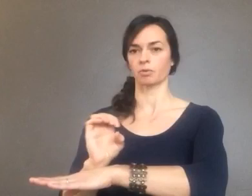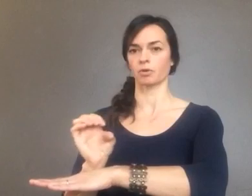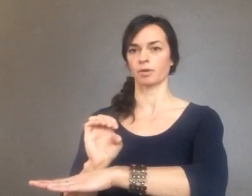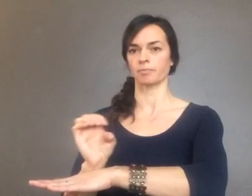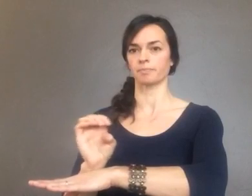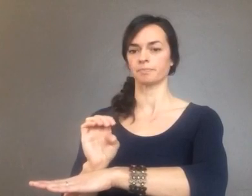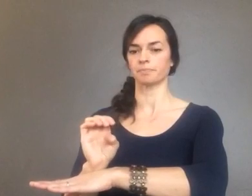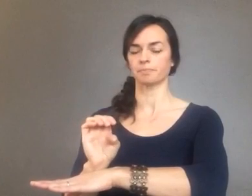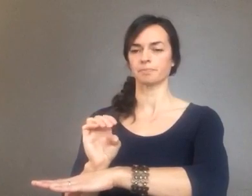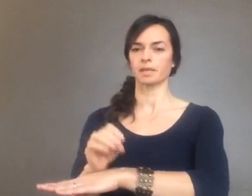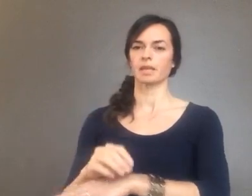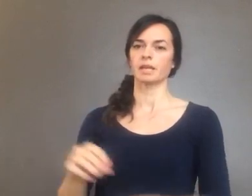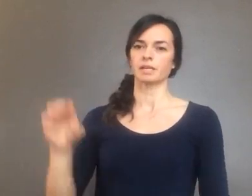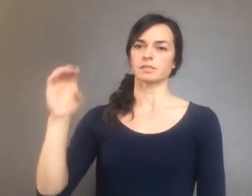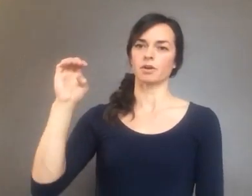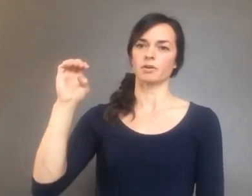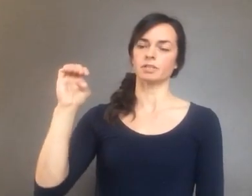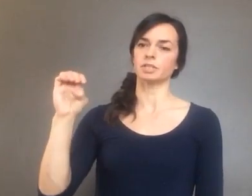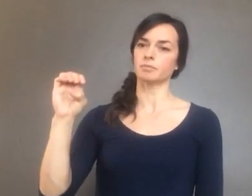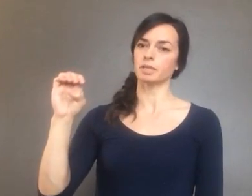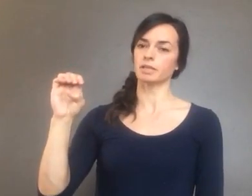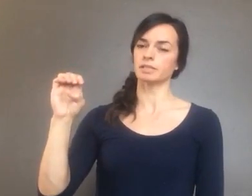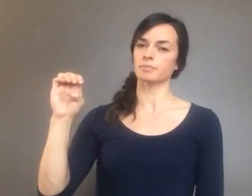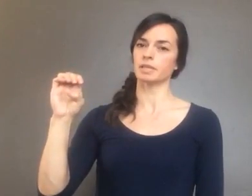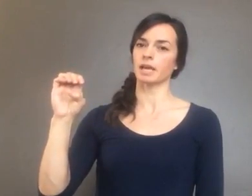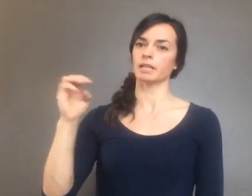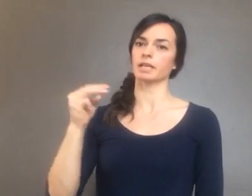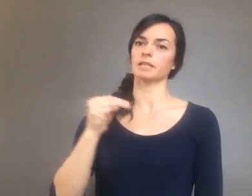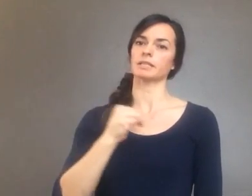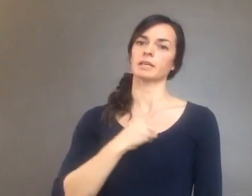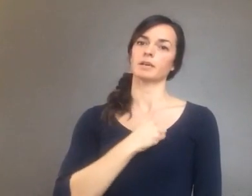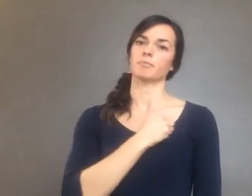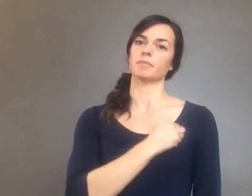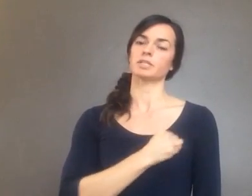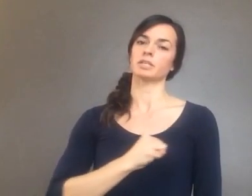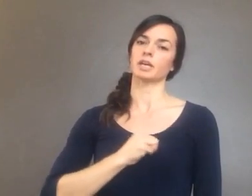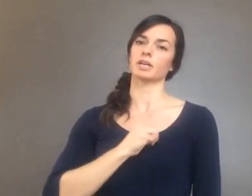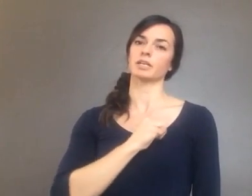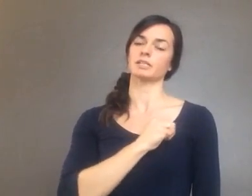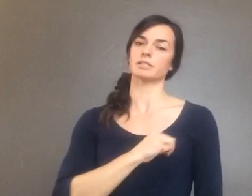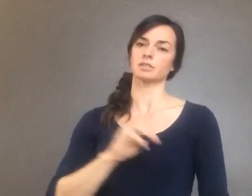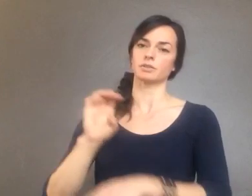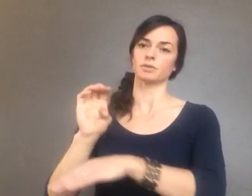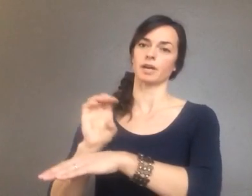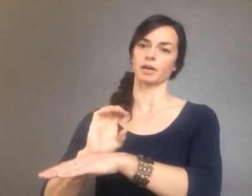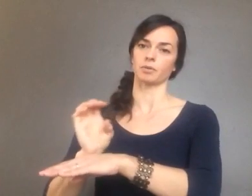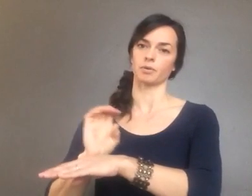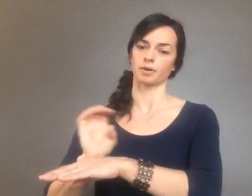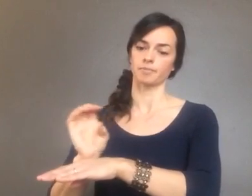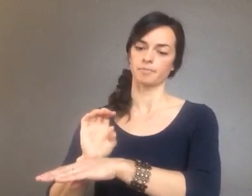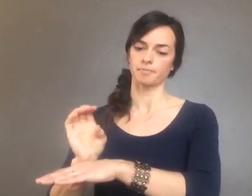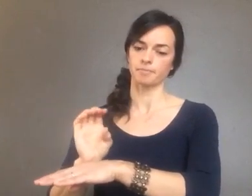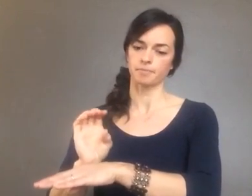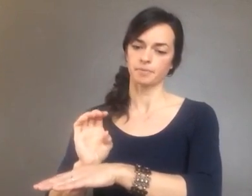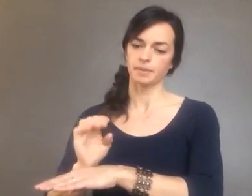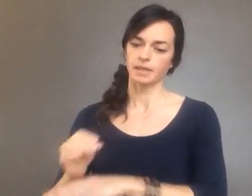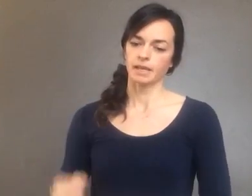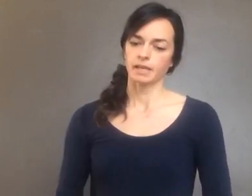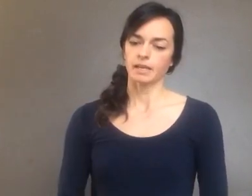Ecuador. So Jim and Elizabeth Elliot, missionaries to Ecuador.